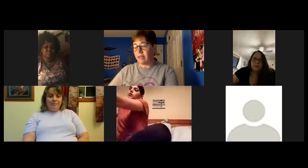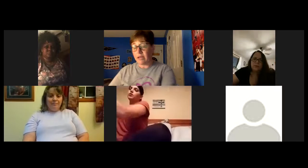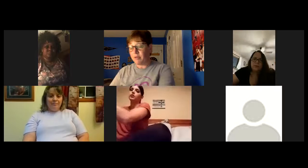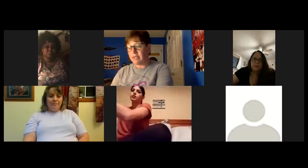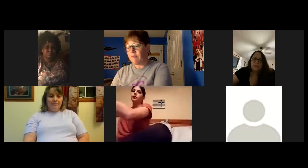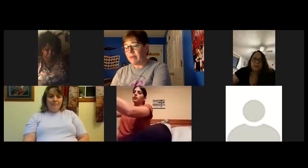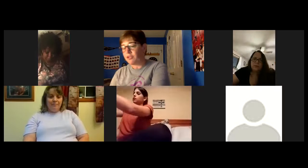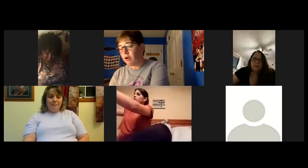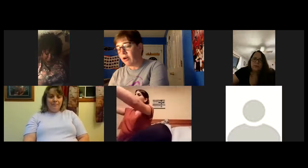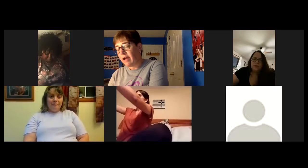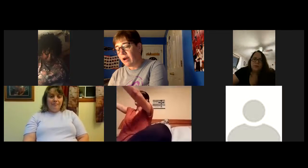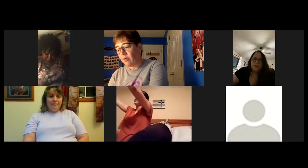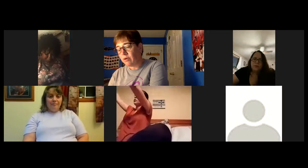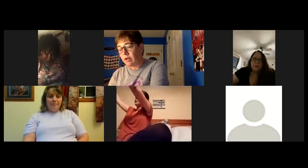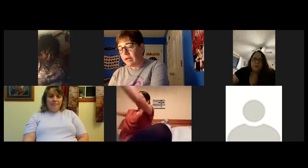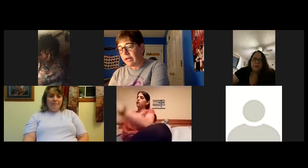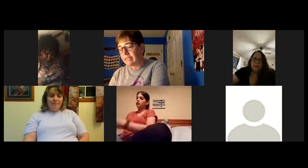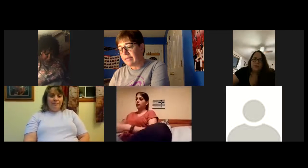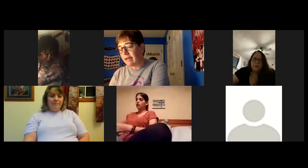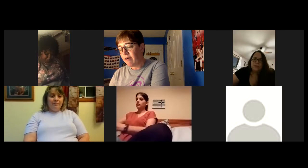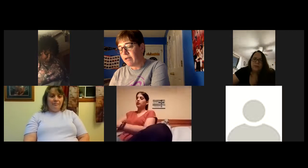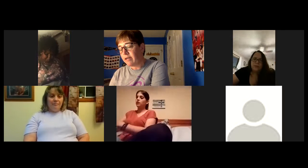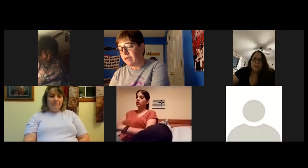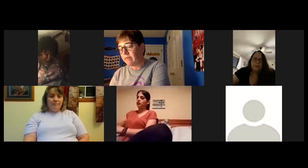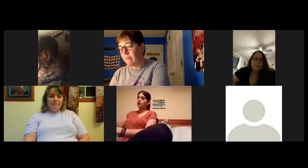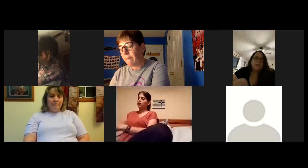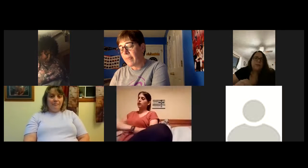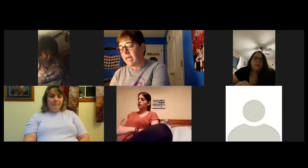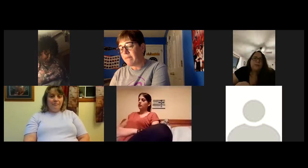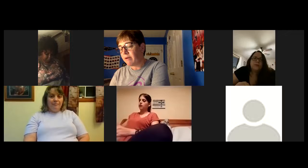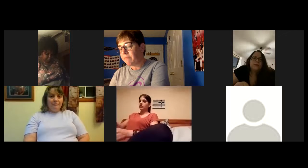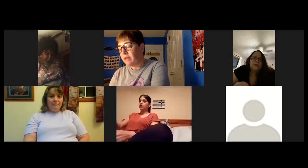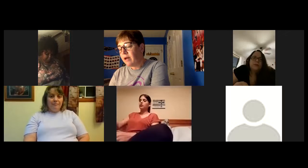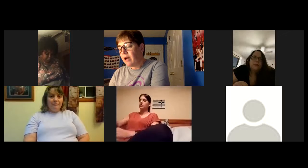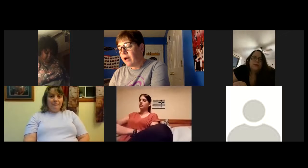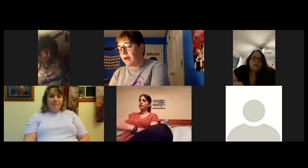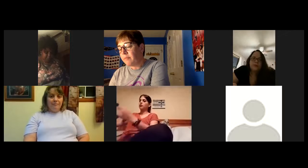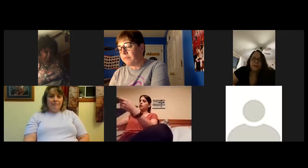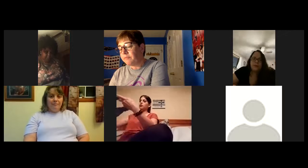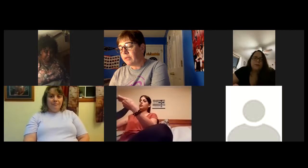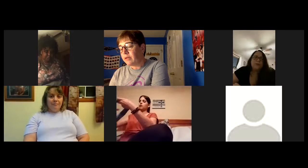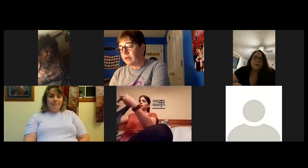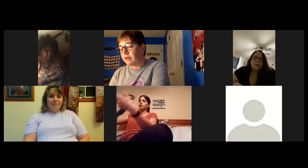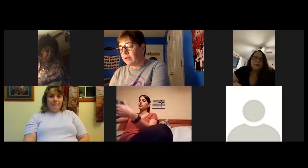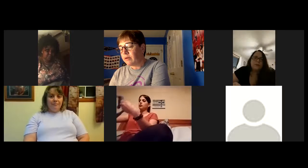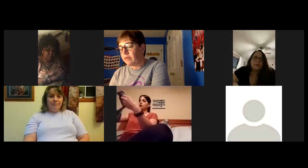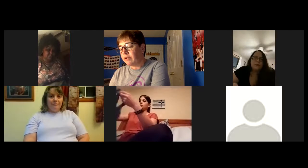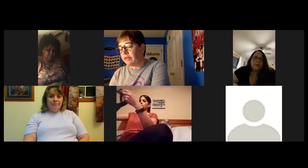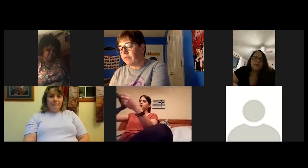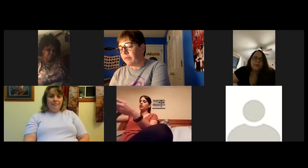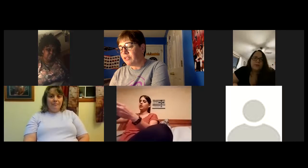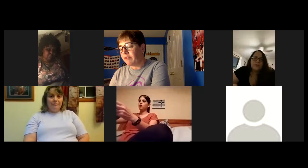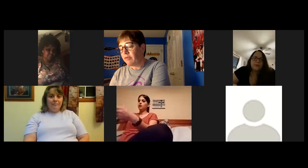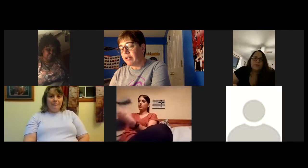that, and I can put the information on I can send it out in an email. Hard of